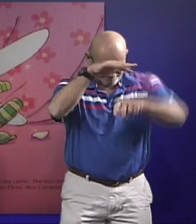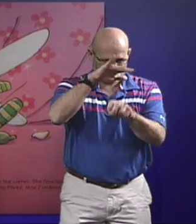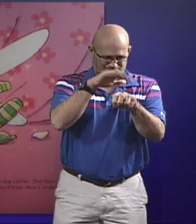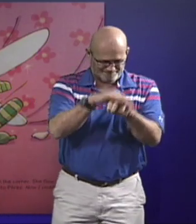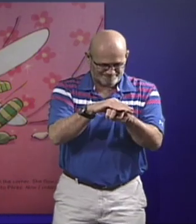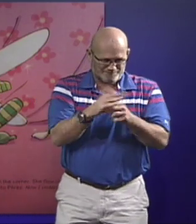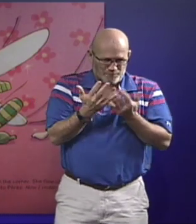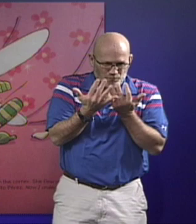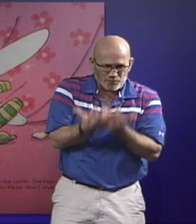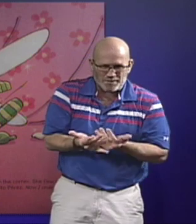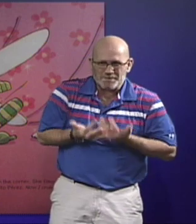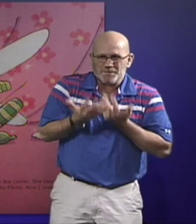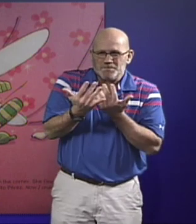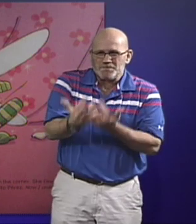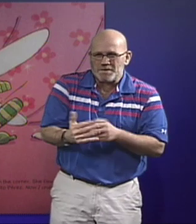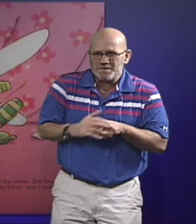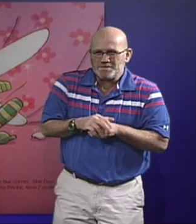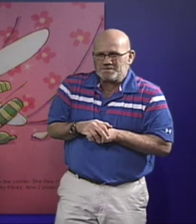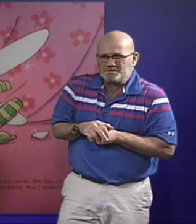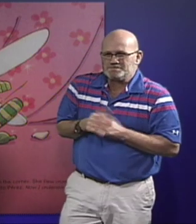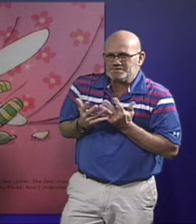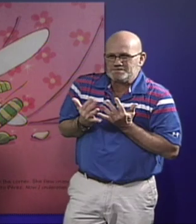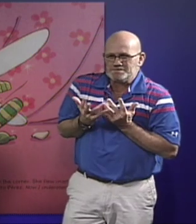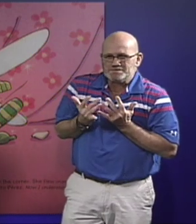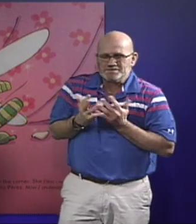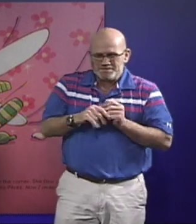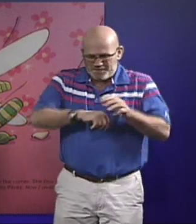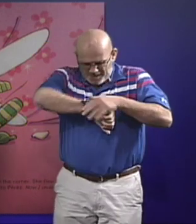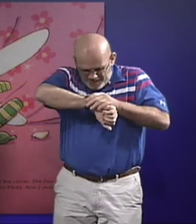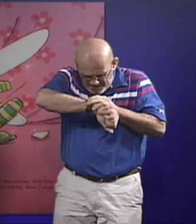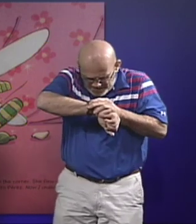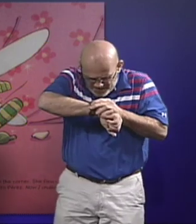The Tooth Fairy went back to the house on the corner.